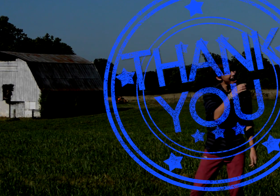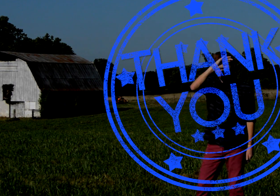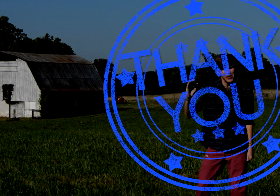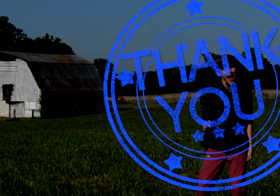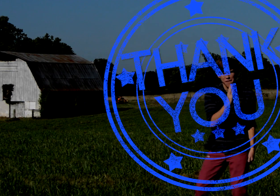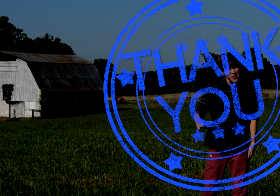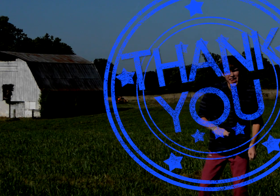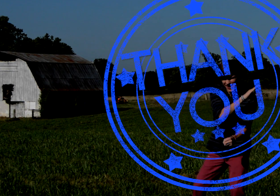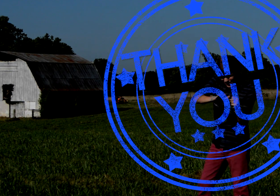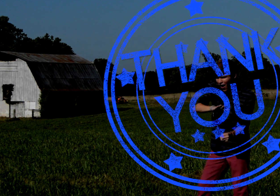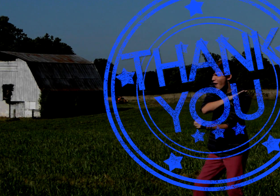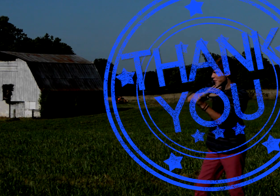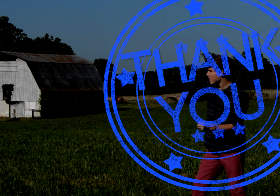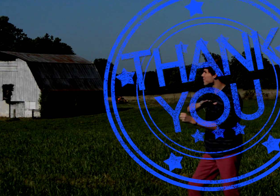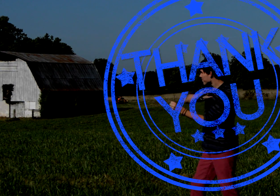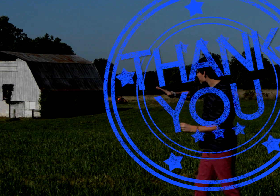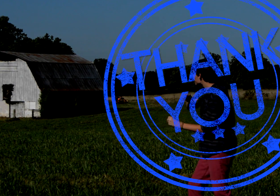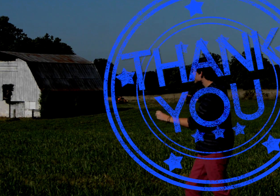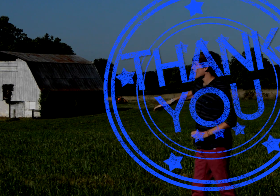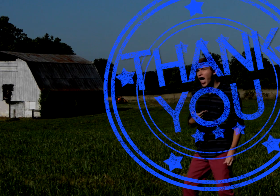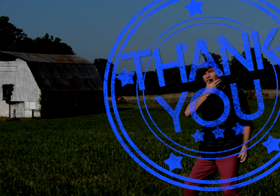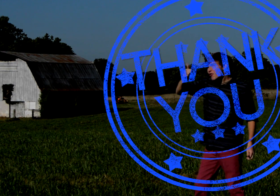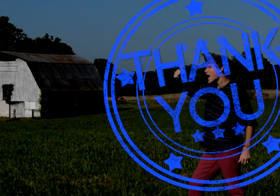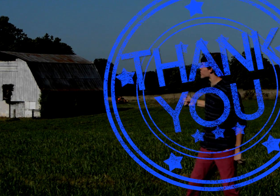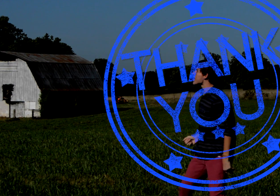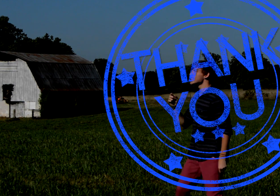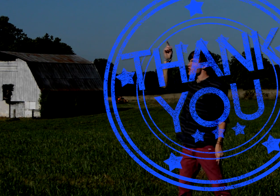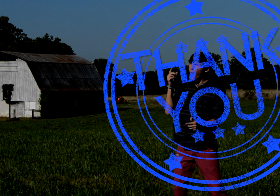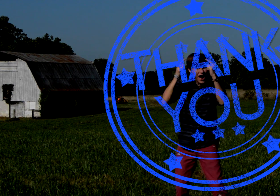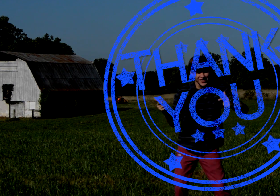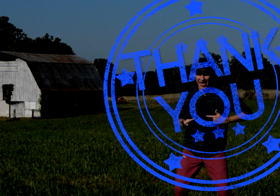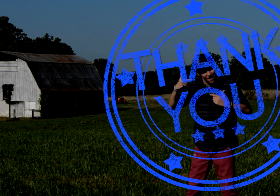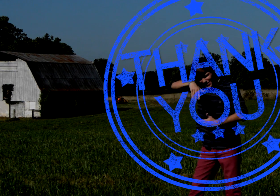using these signs, please tag me in it so I can see it and I can cheer you on. God bless you.